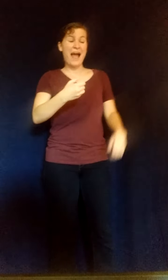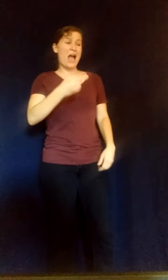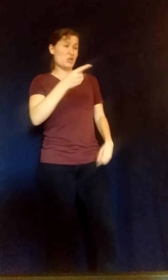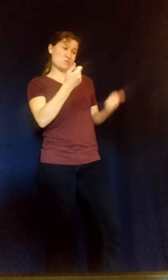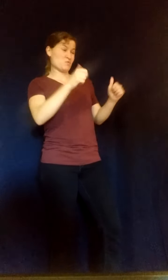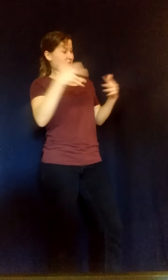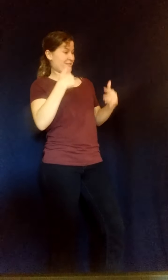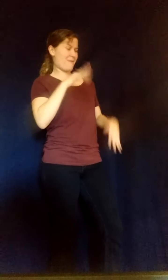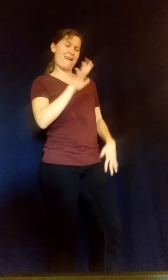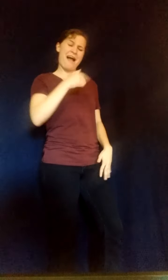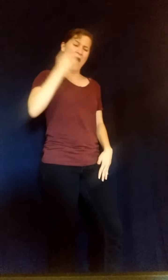are drowning,